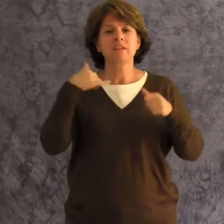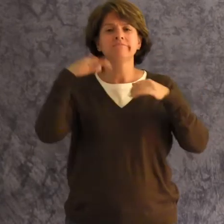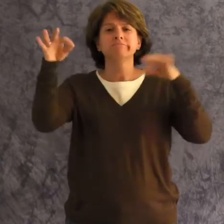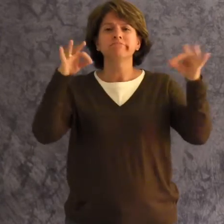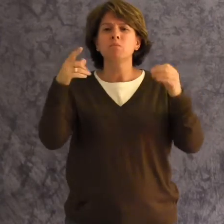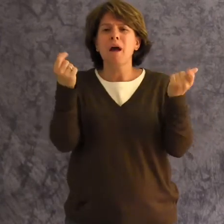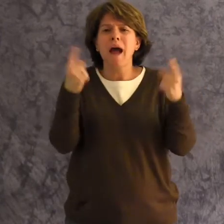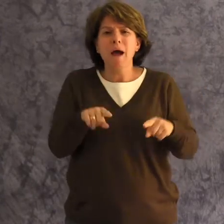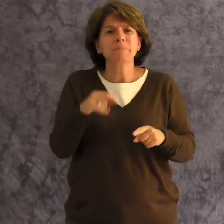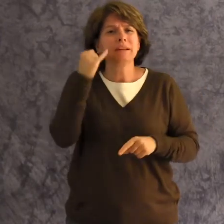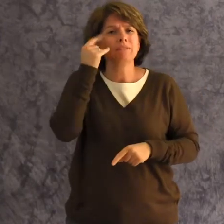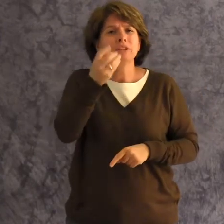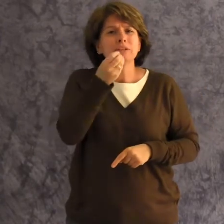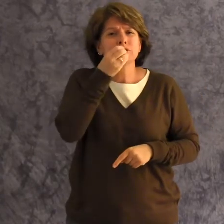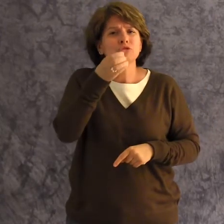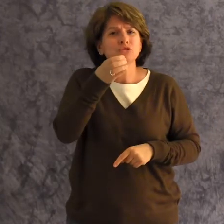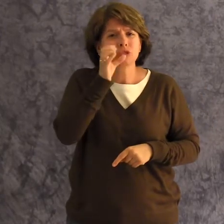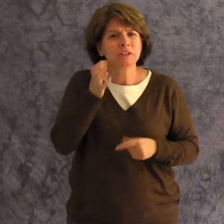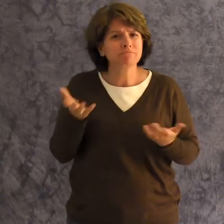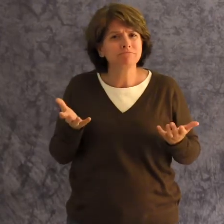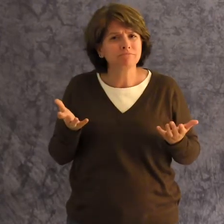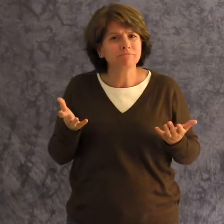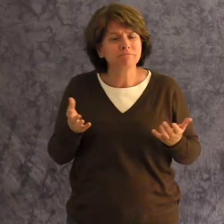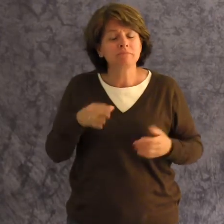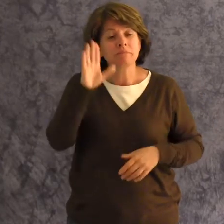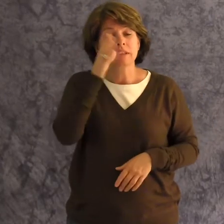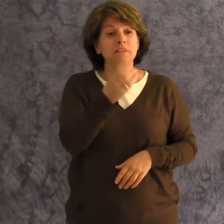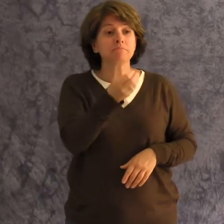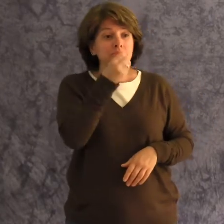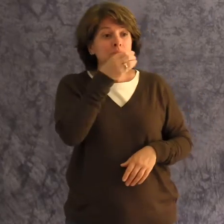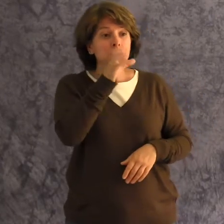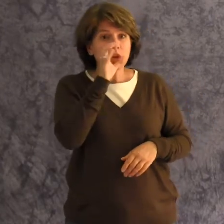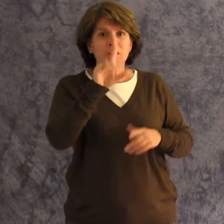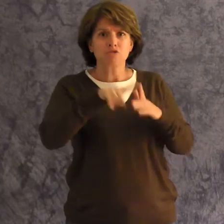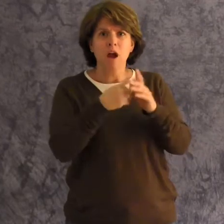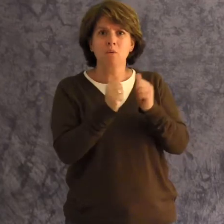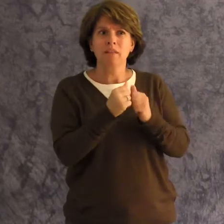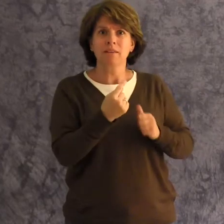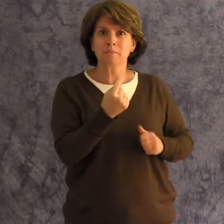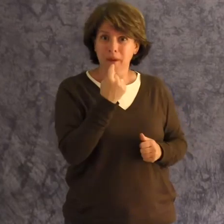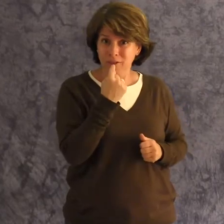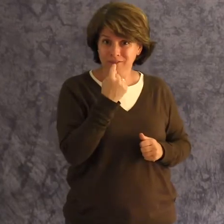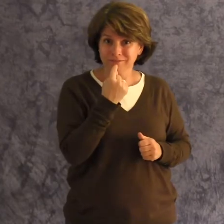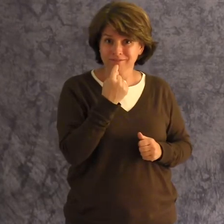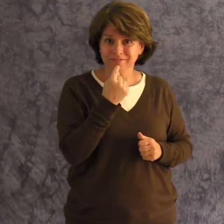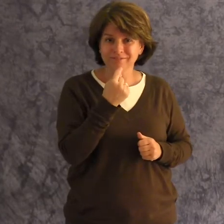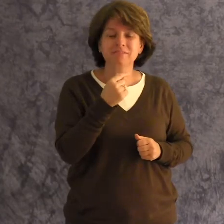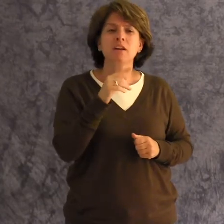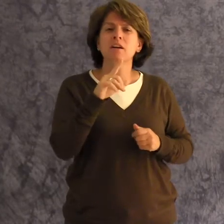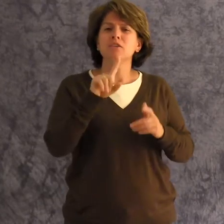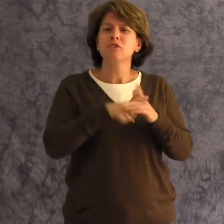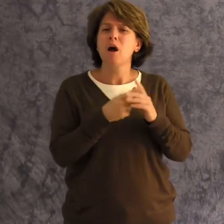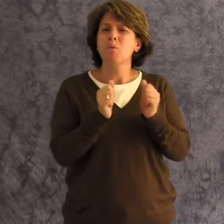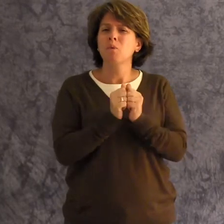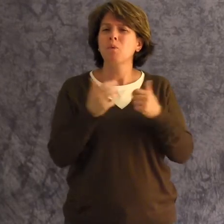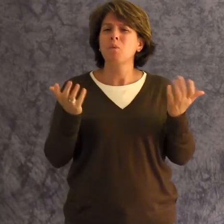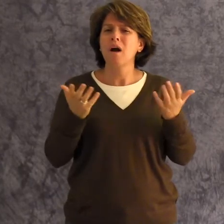Food or beverages come into the mouth, and that's where the digestive process starts. Your teeth are used, first of all, to physically break down food